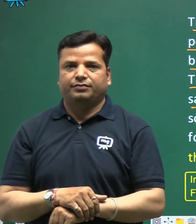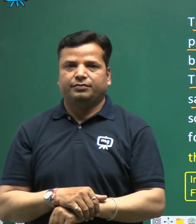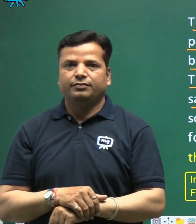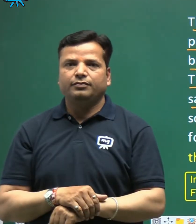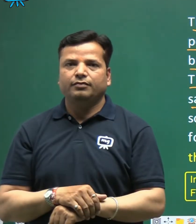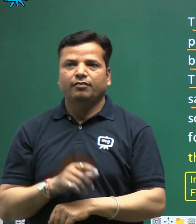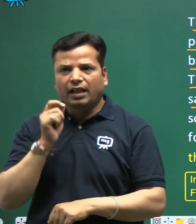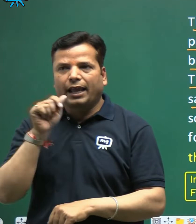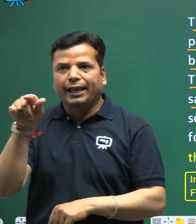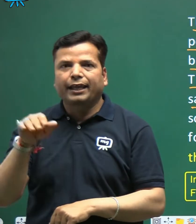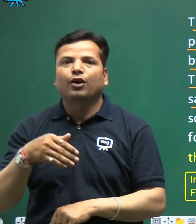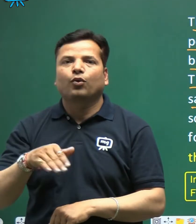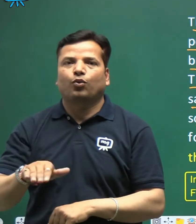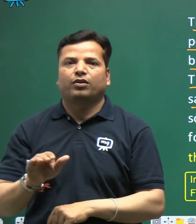he could